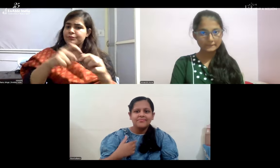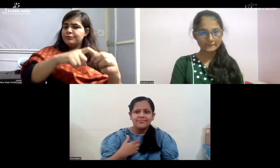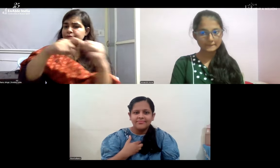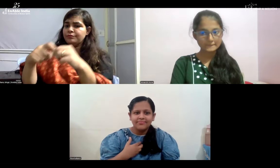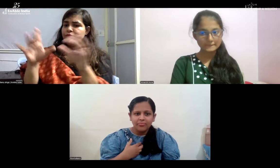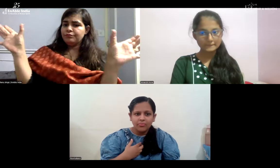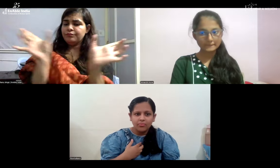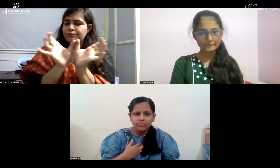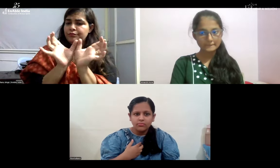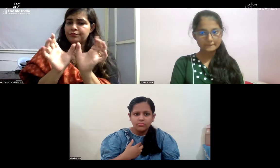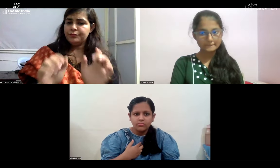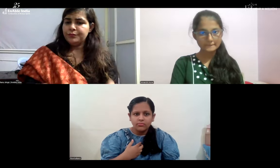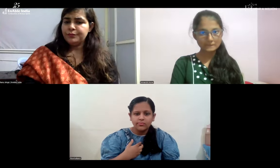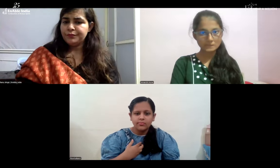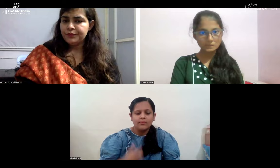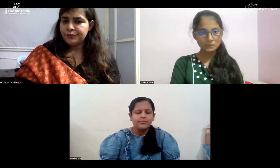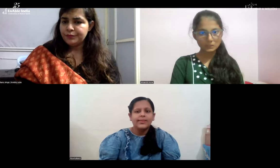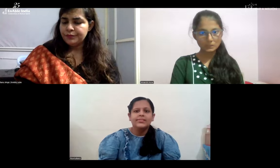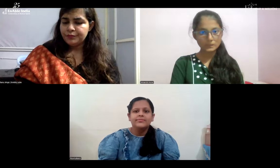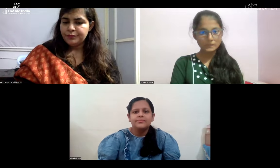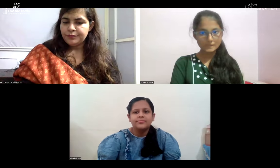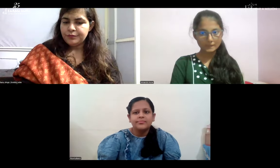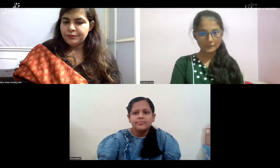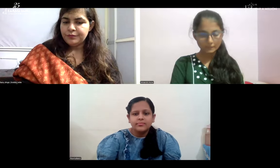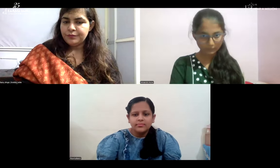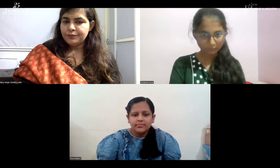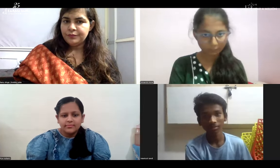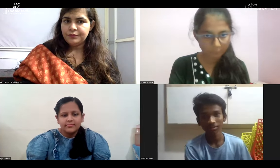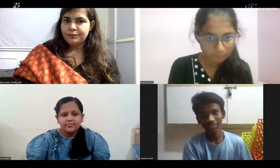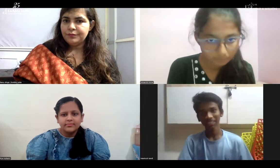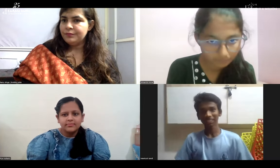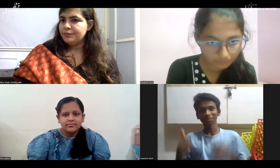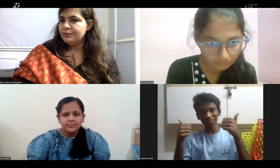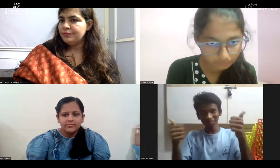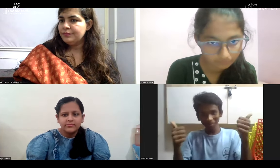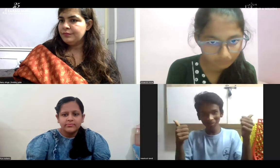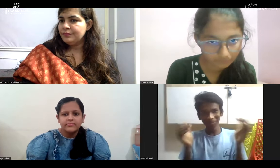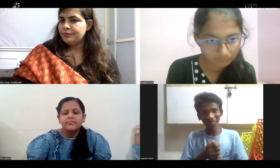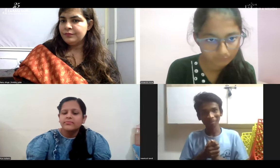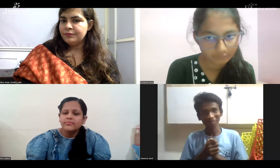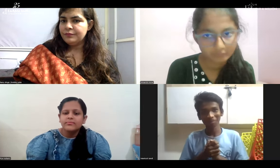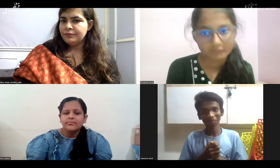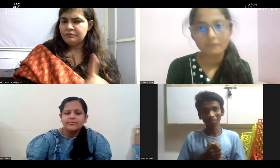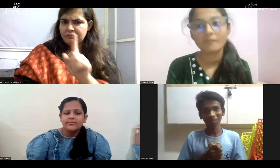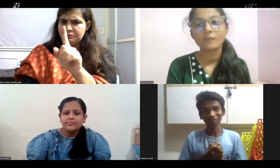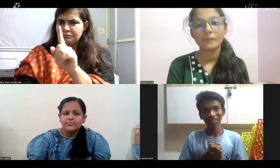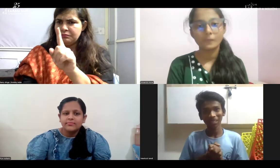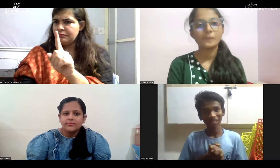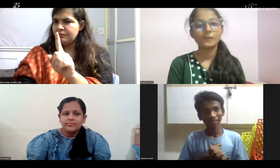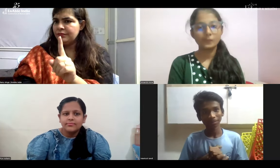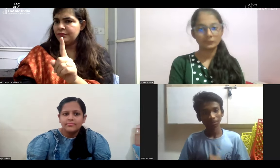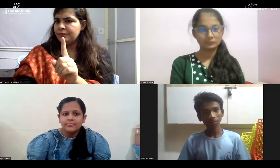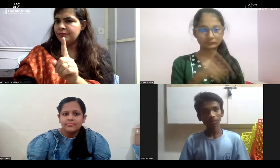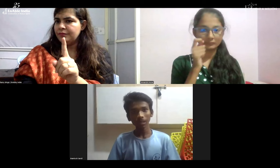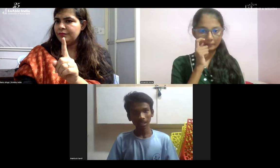do dancing, exercising, and do different activities. Right, right. So those things help. So maybe you can